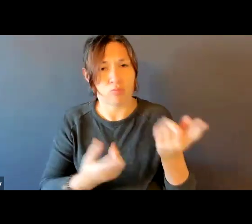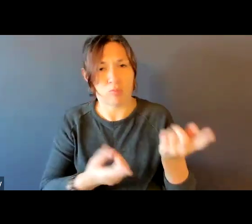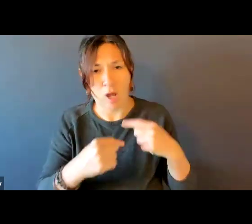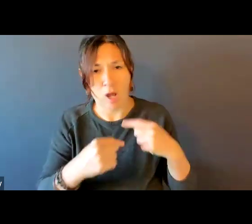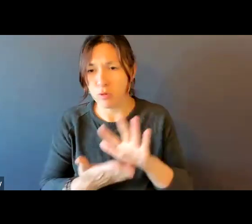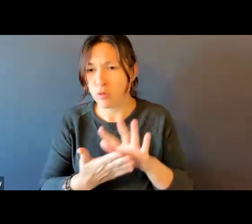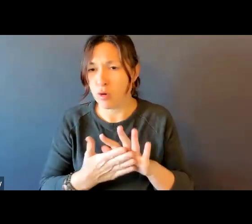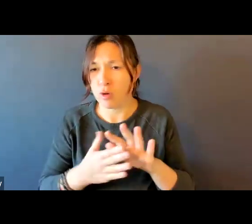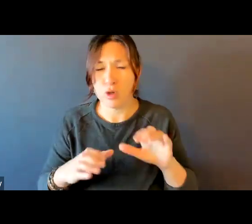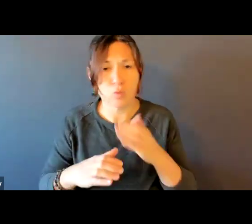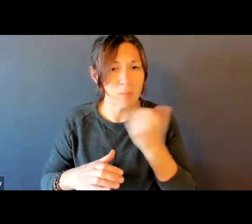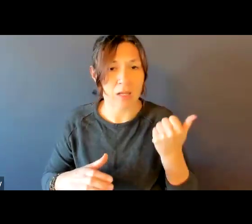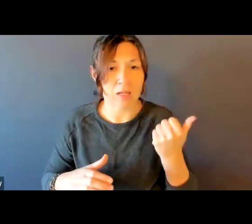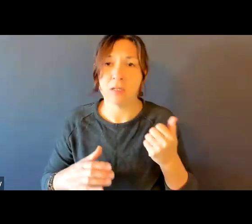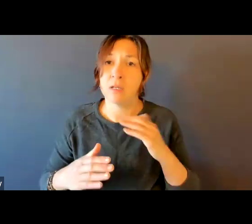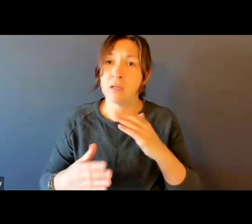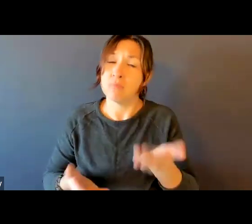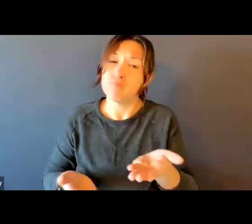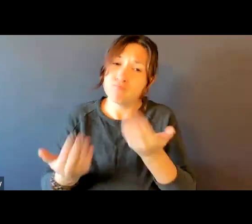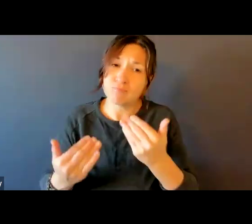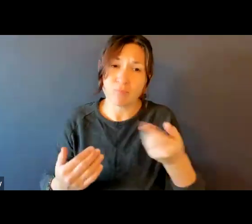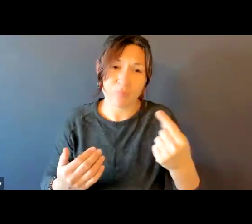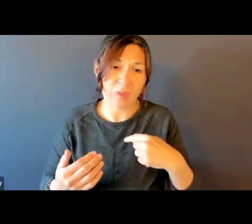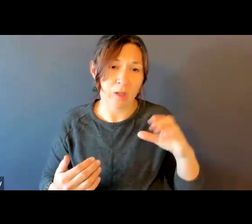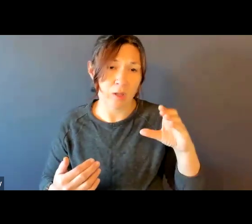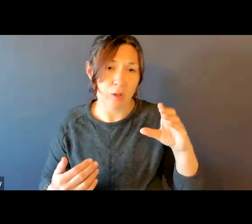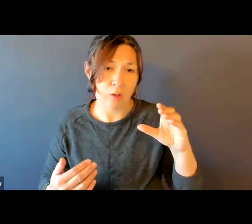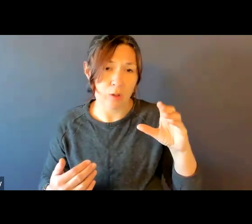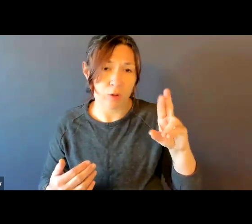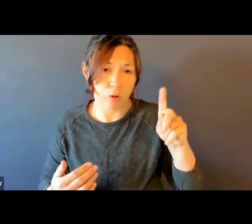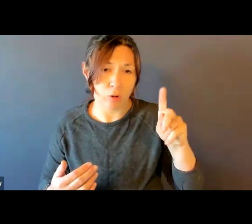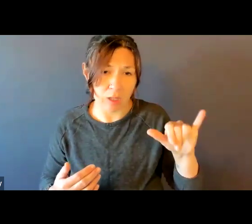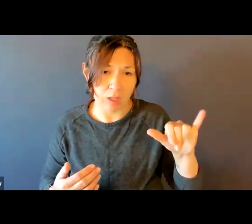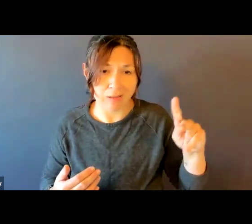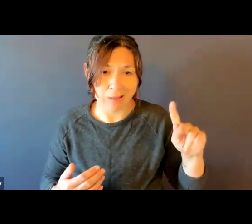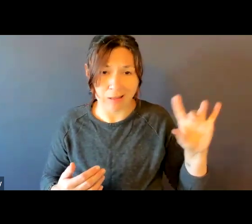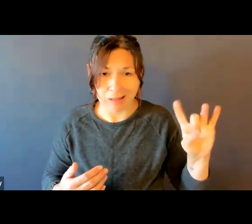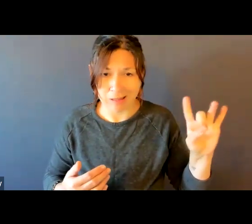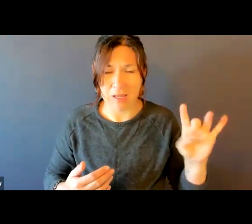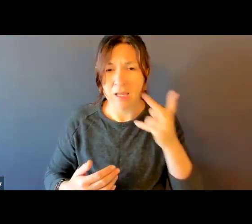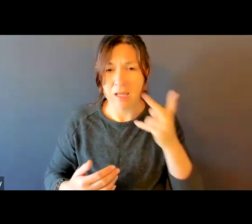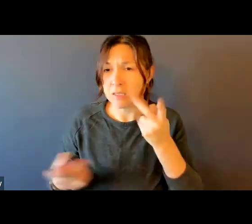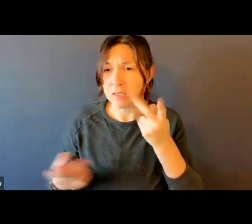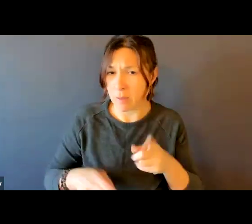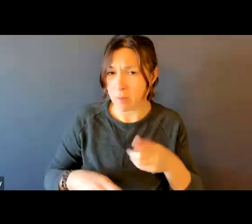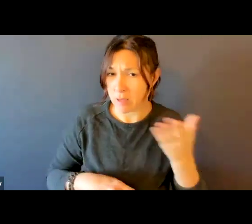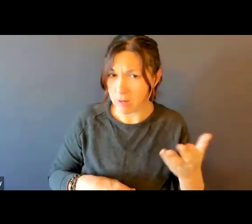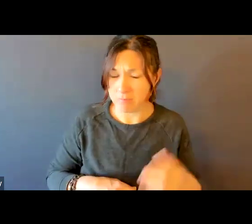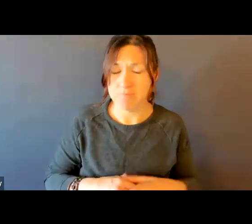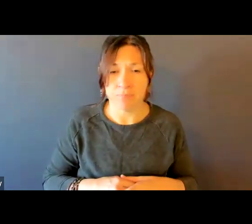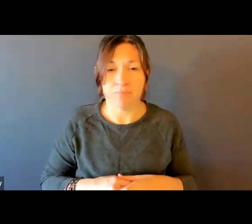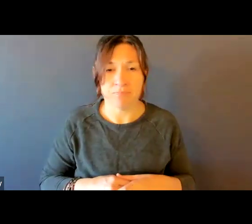I will end by inviting you all to come visit Curly K-8 so you can come and see some of this great work in action. Thank you.